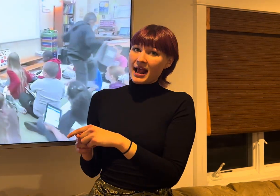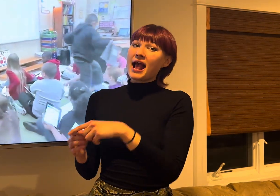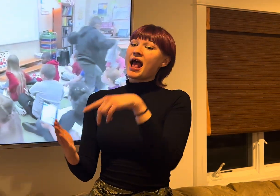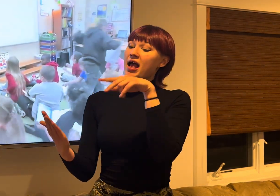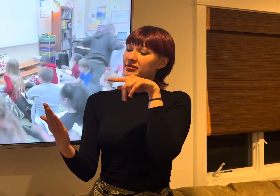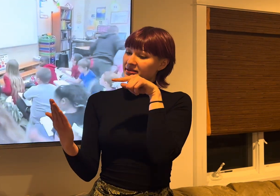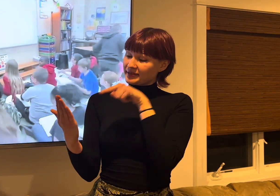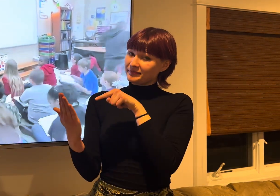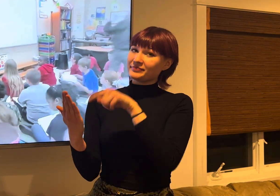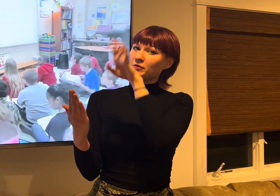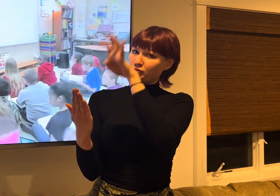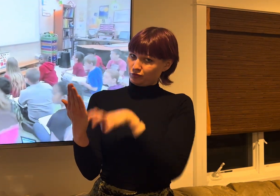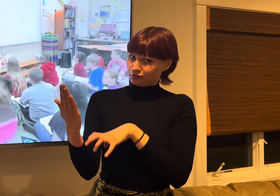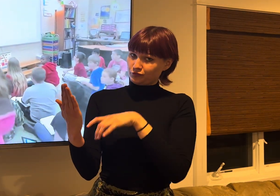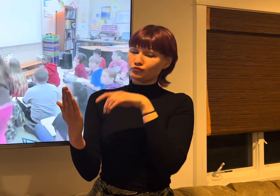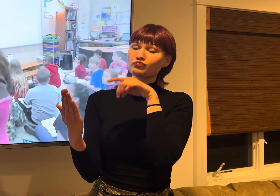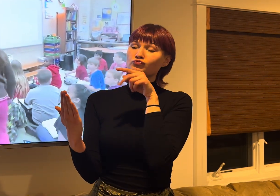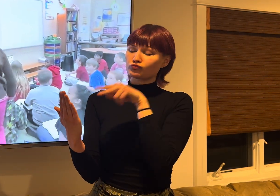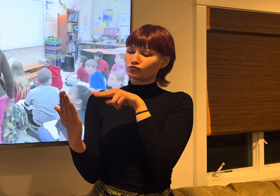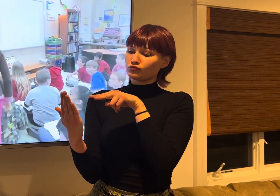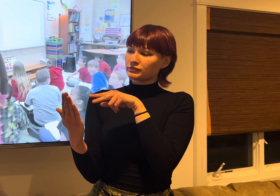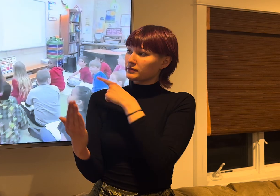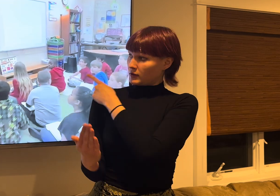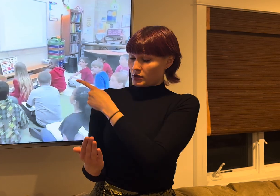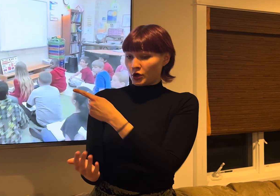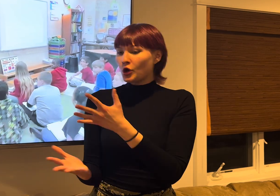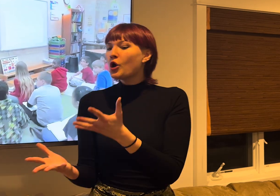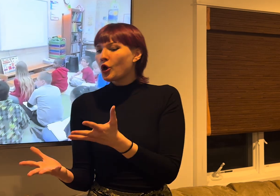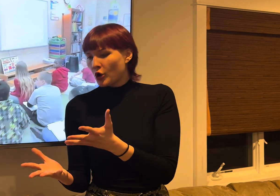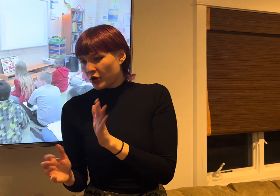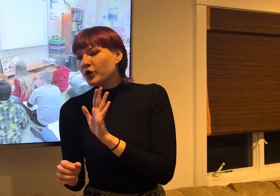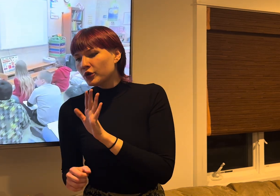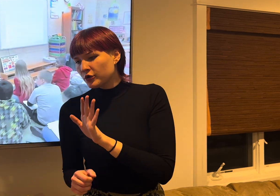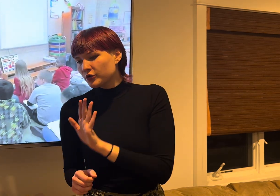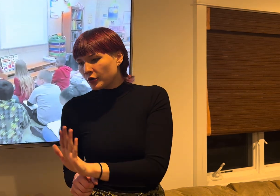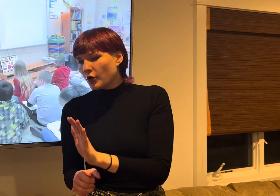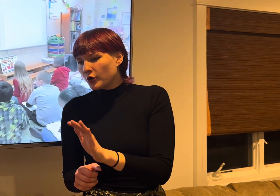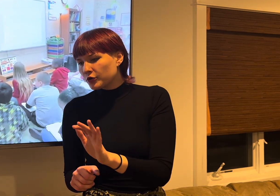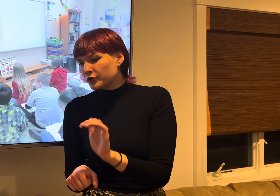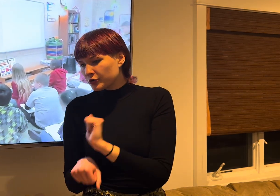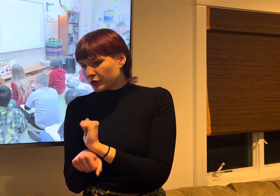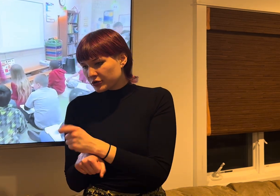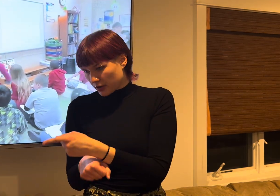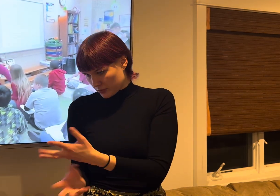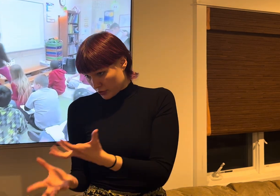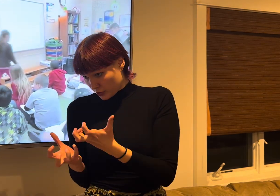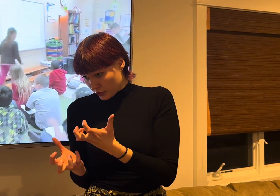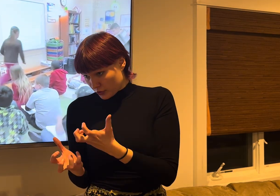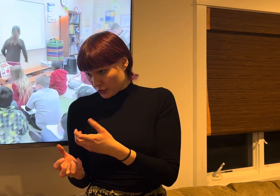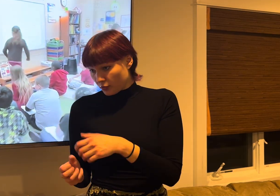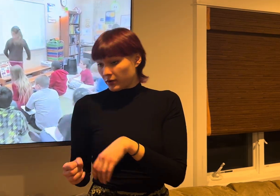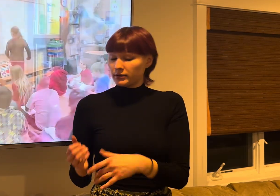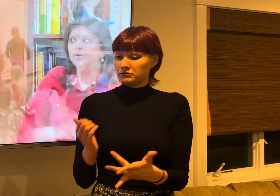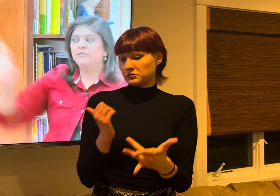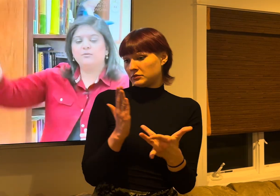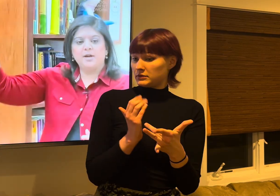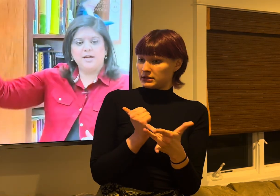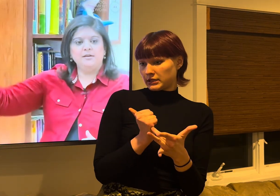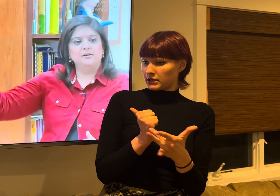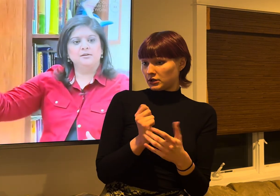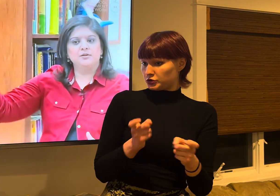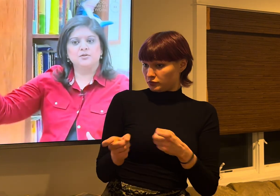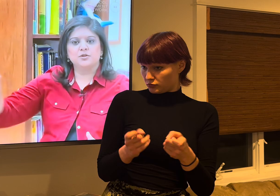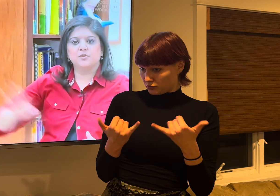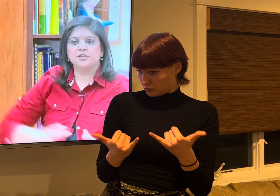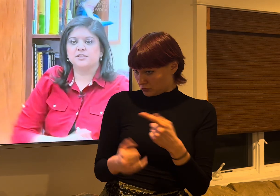And would you like to drive our technology for us today? Okay. So grab the pen and grab everything else you need. We've